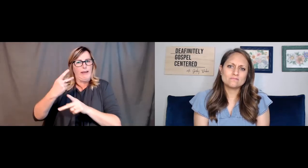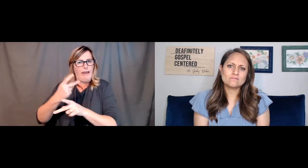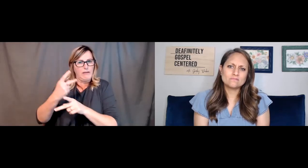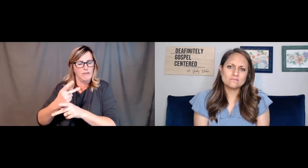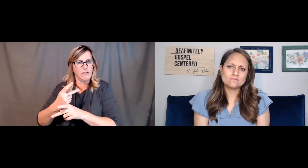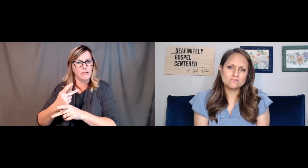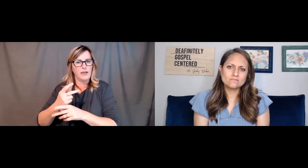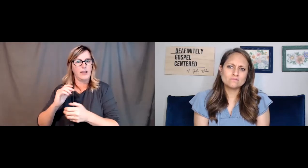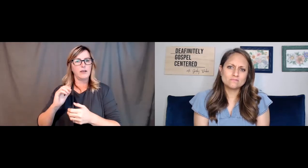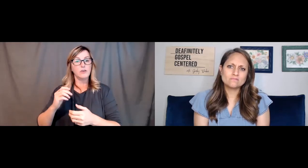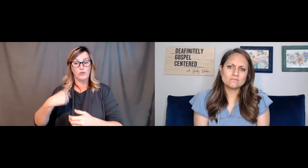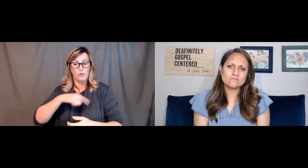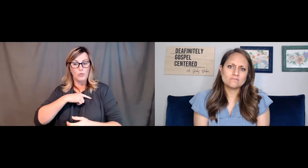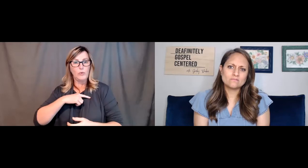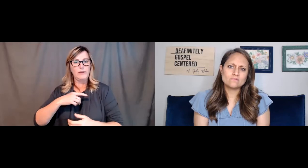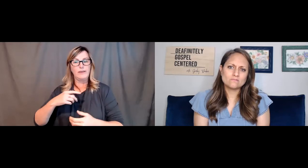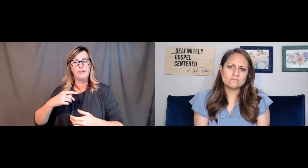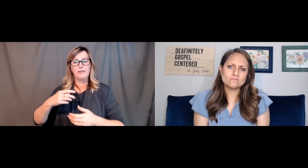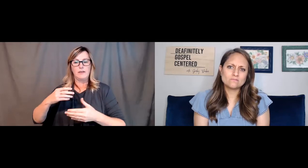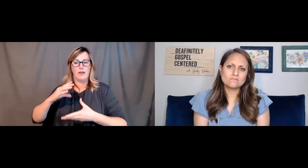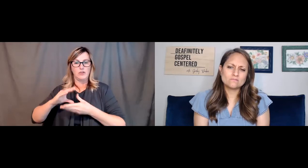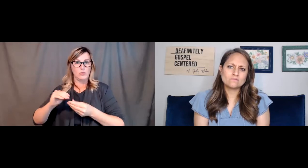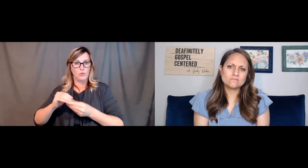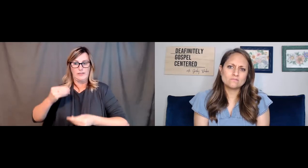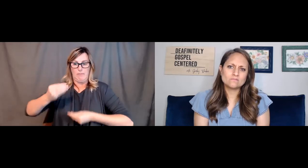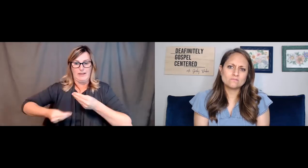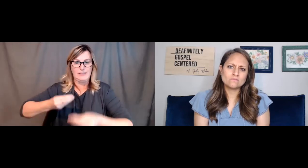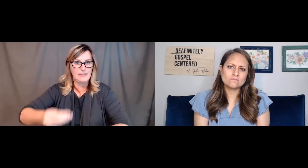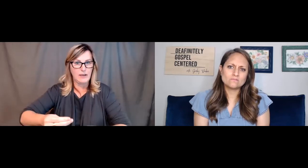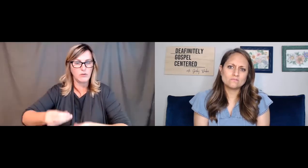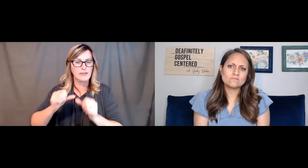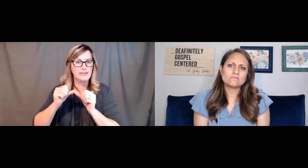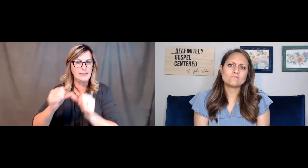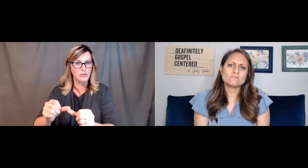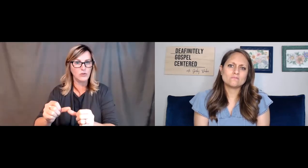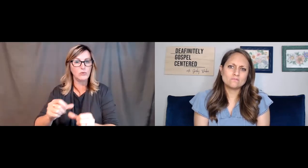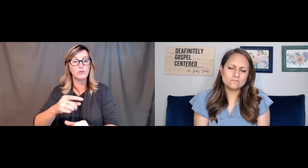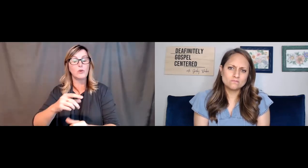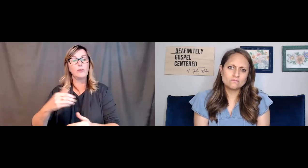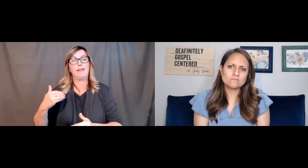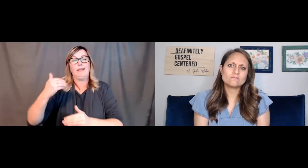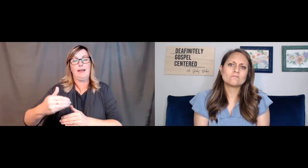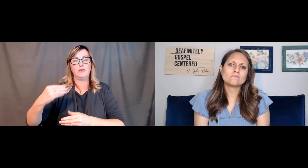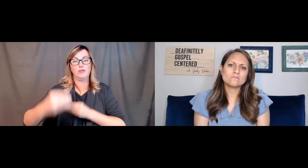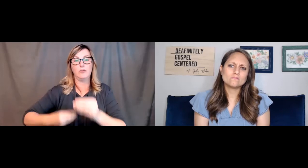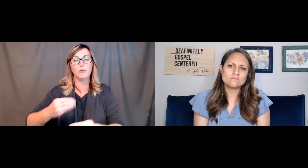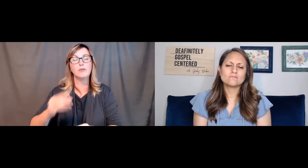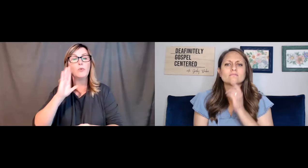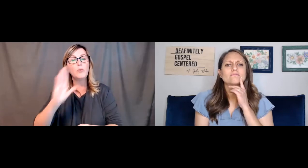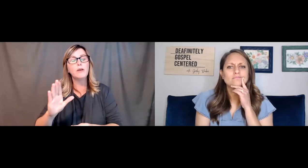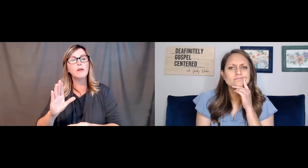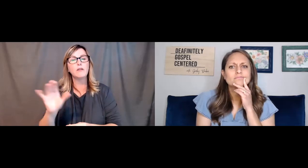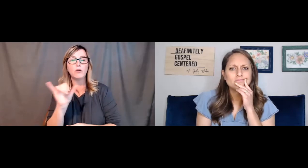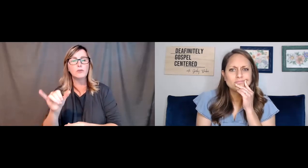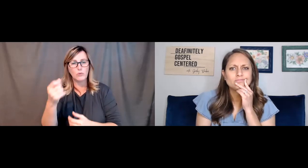times that people experienced. And I've been trying to figure out our stories and how they will continue to